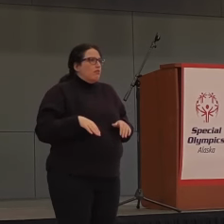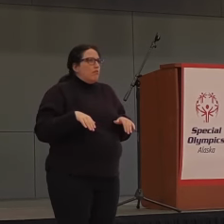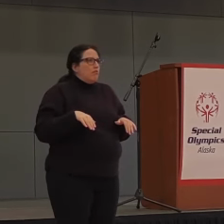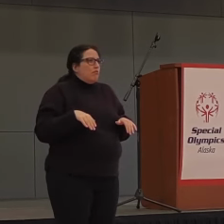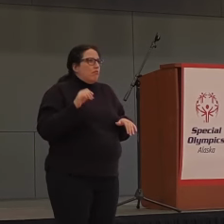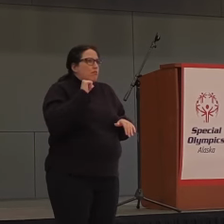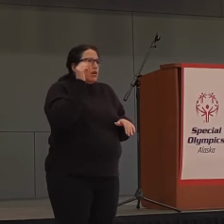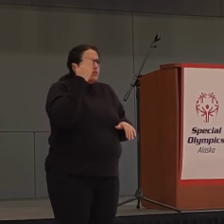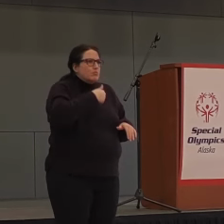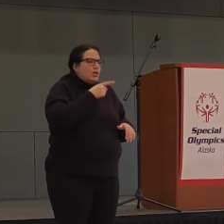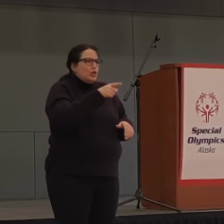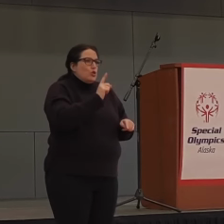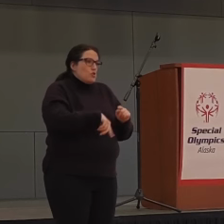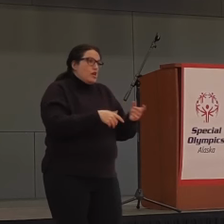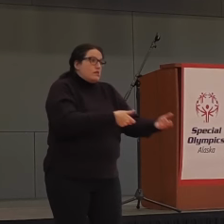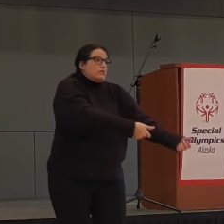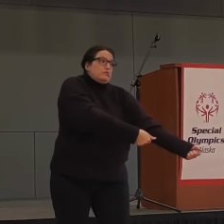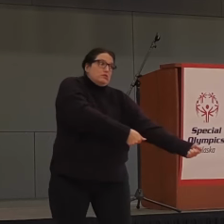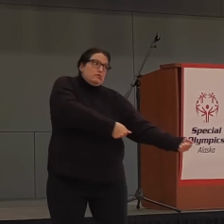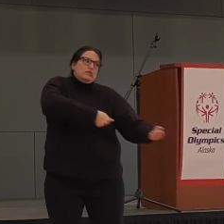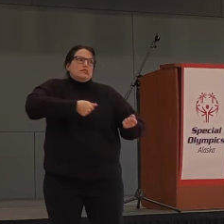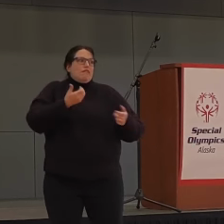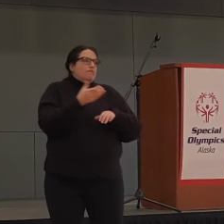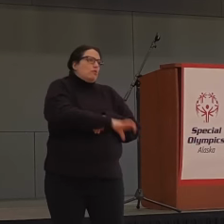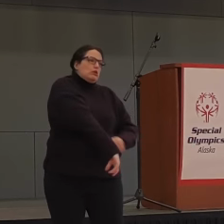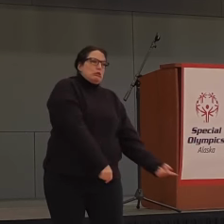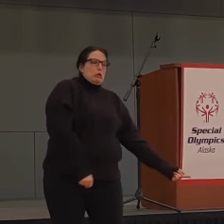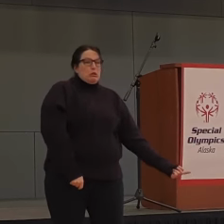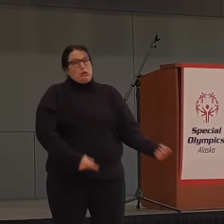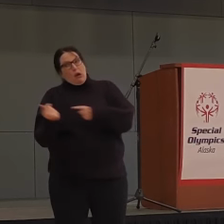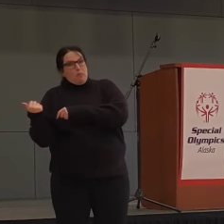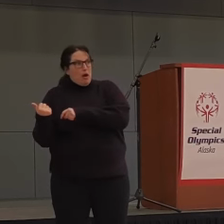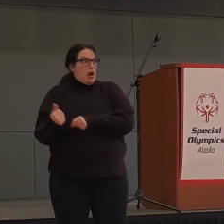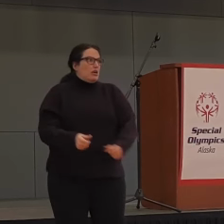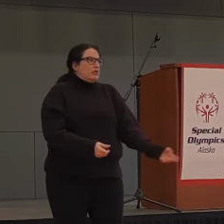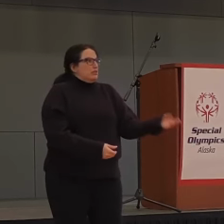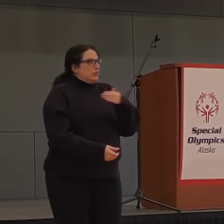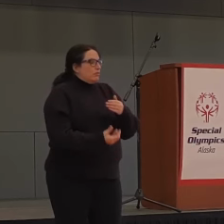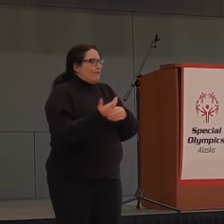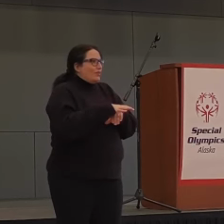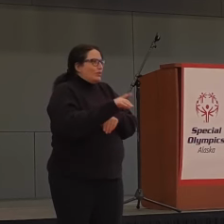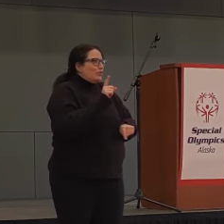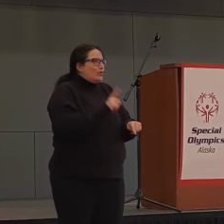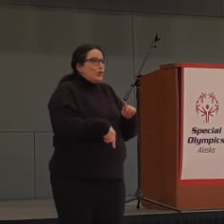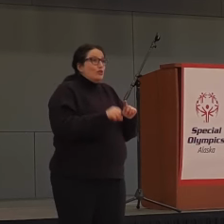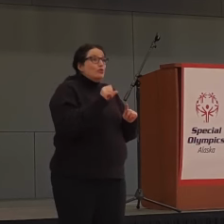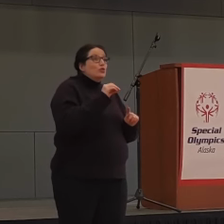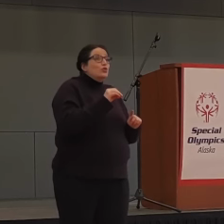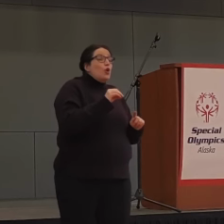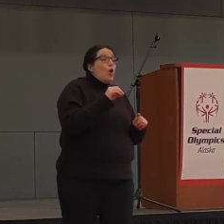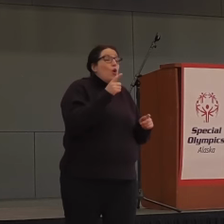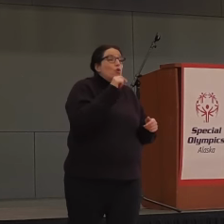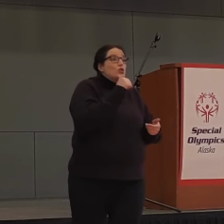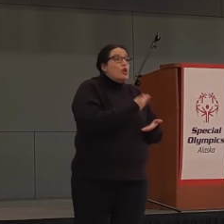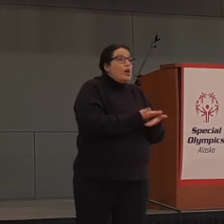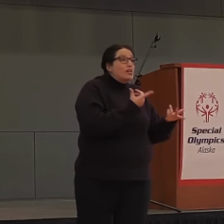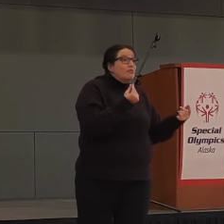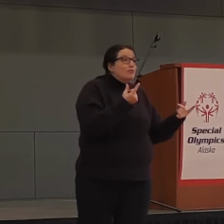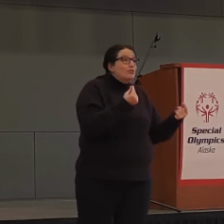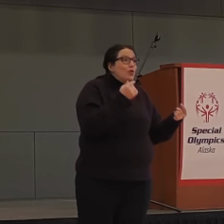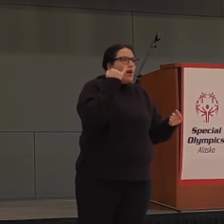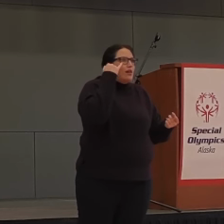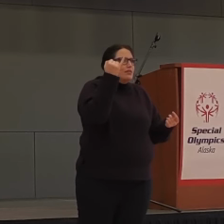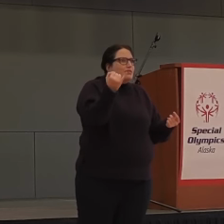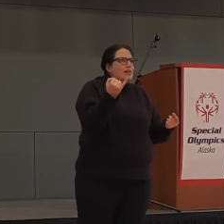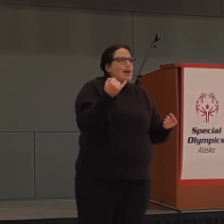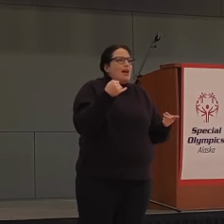And of course, you can't pull someone, you can't force them to participate. So they came up with this idea. He used to